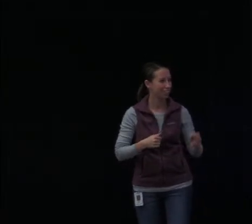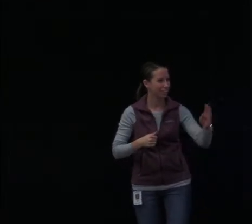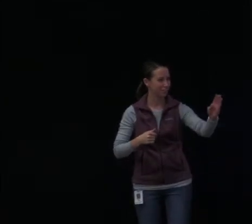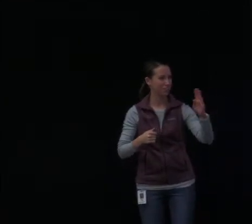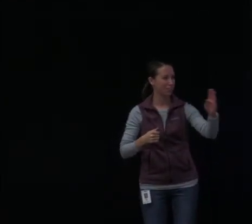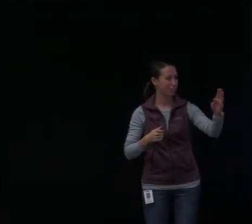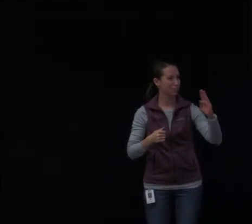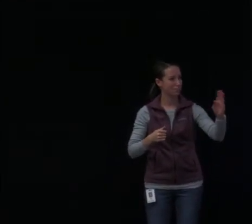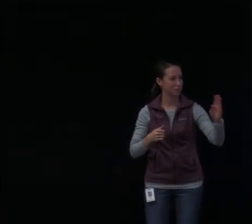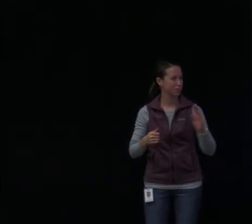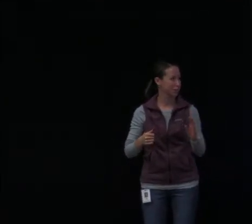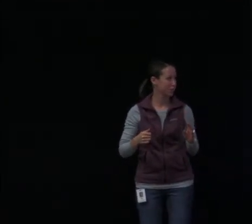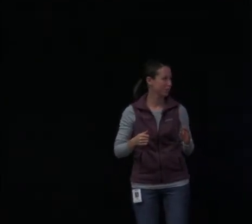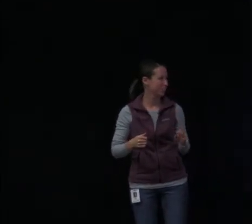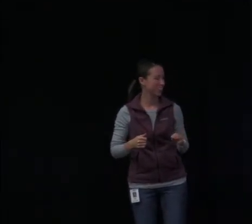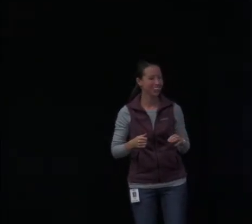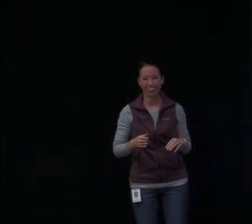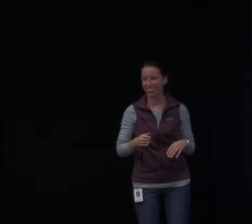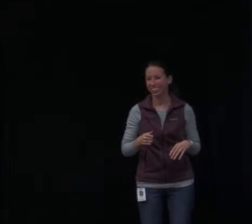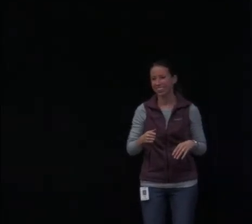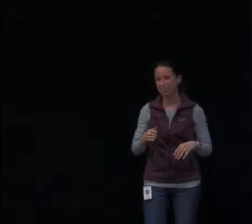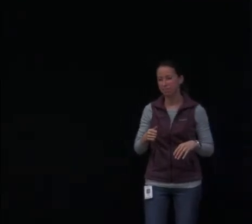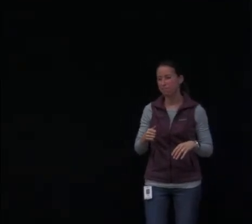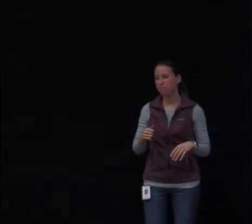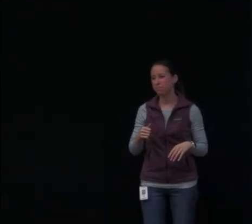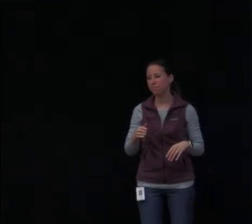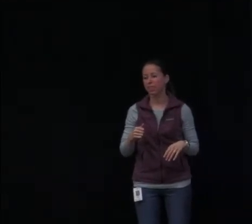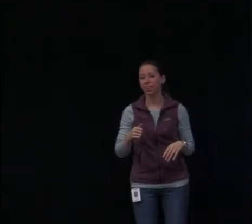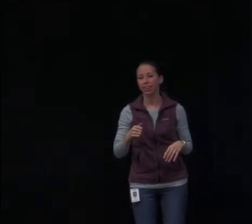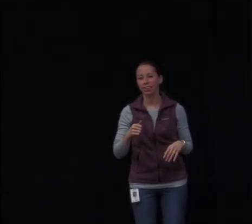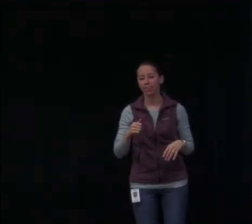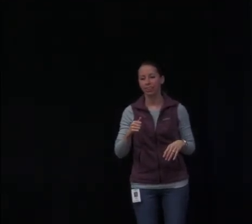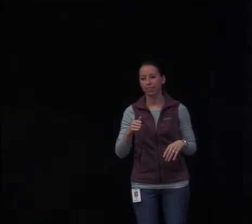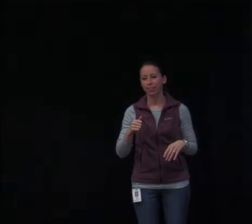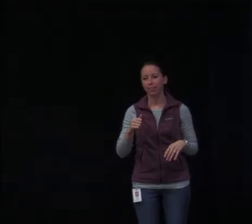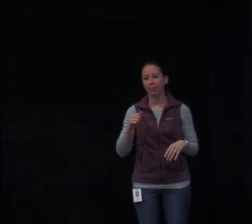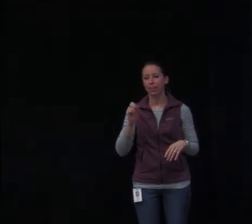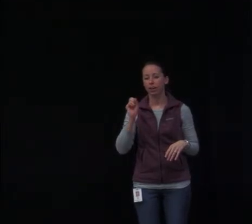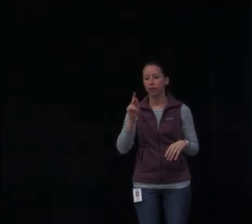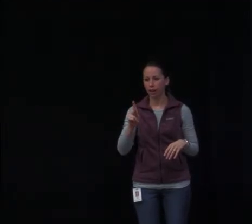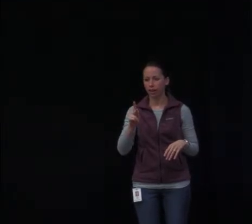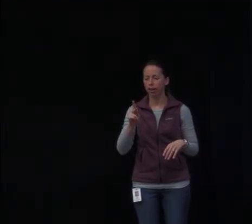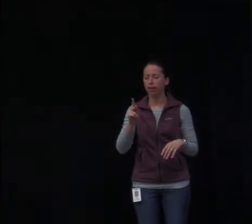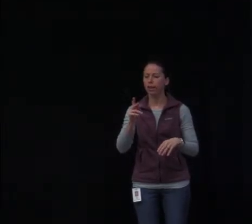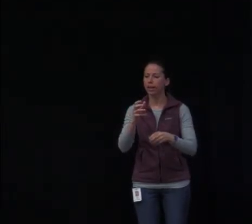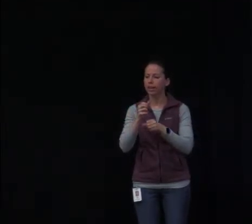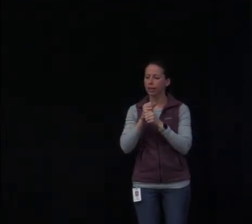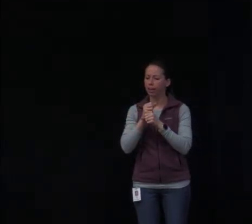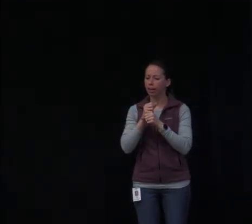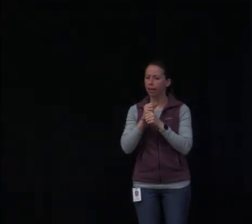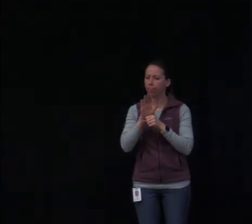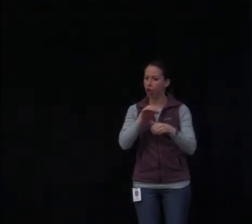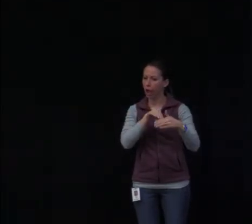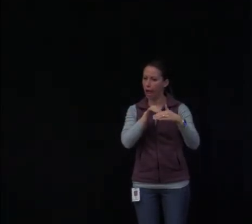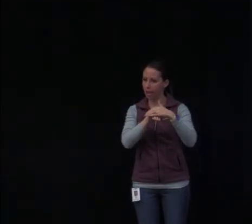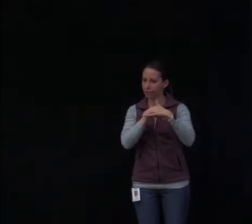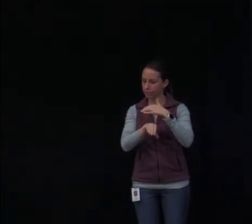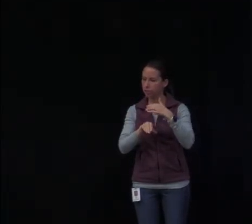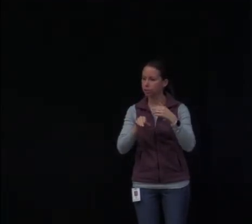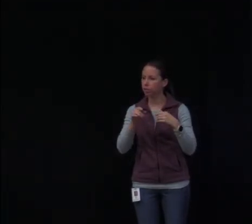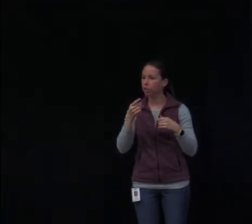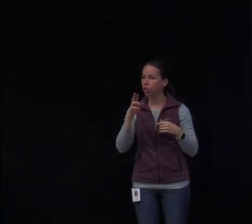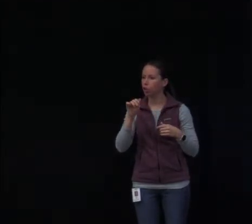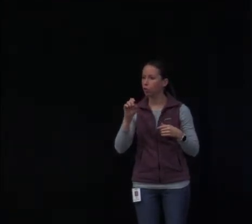Oh, sorry. Okay. So to get their access to the grade level standards.